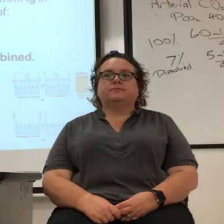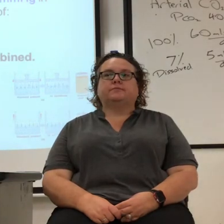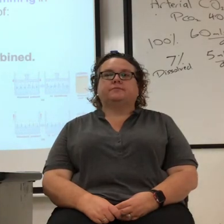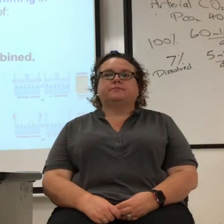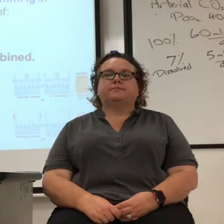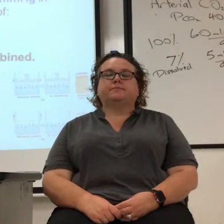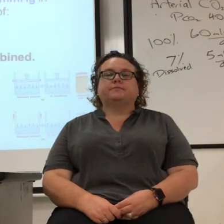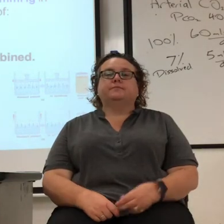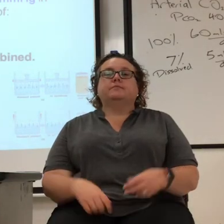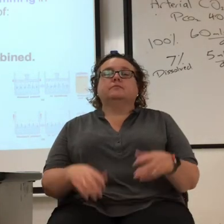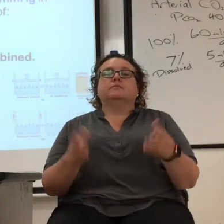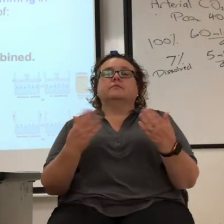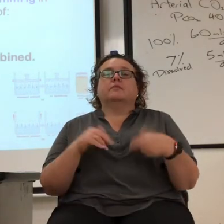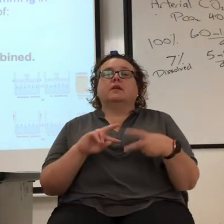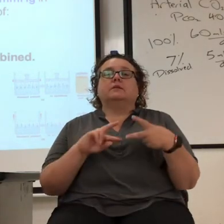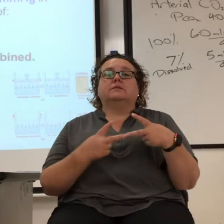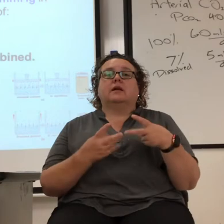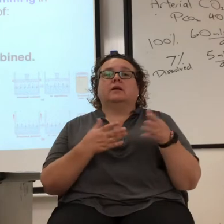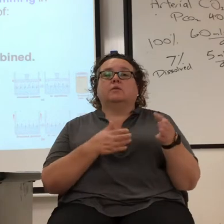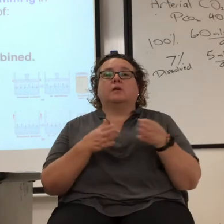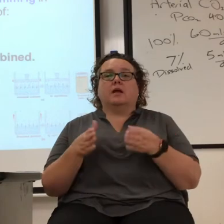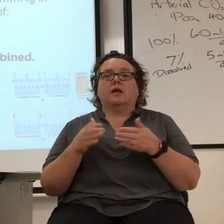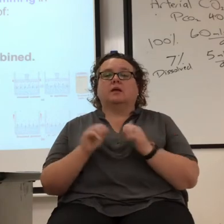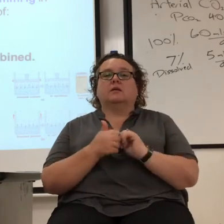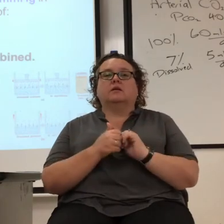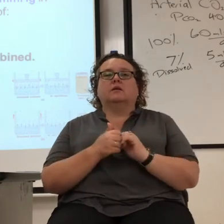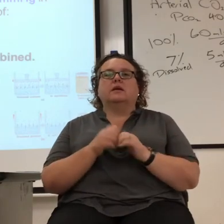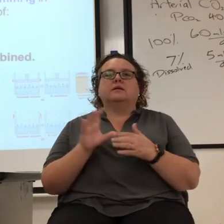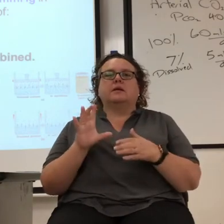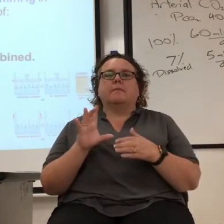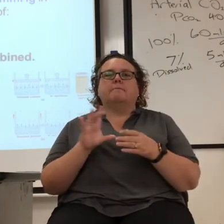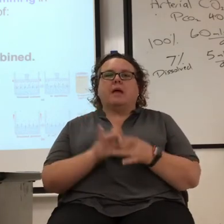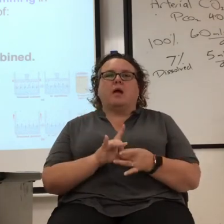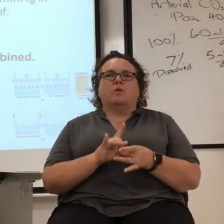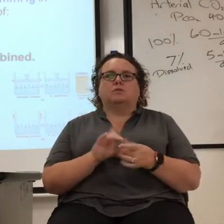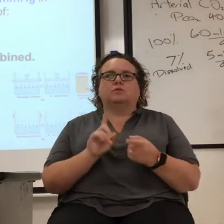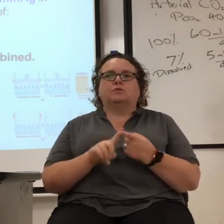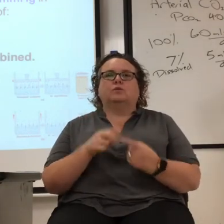The second way is bound to hemoglobin,